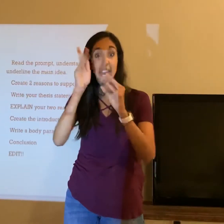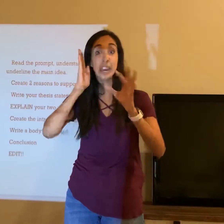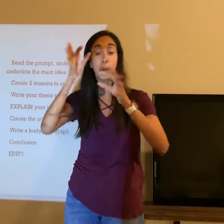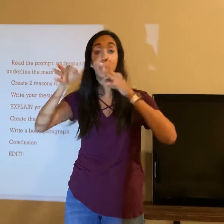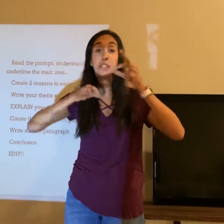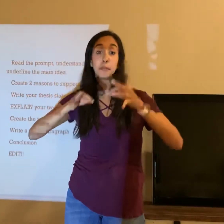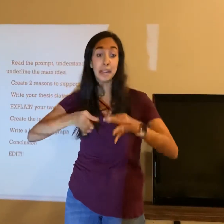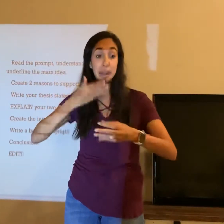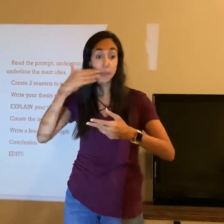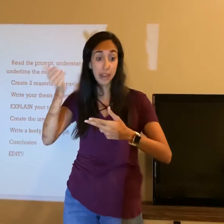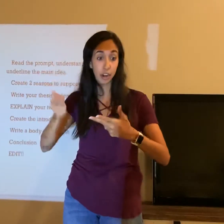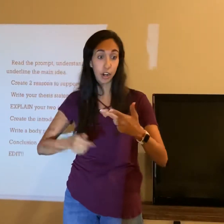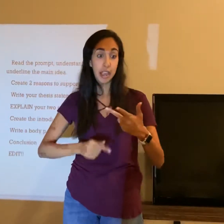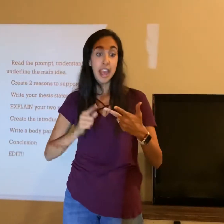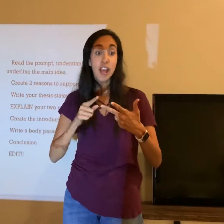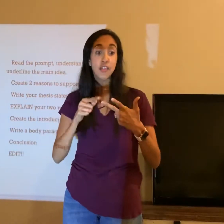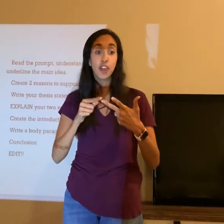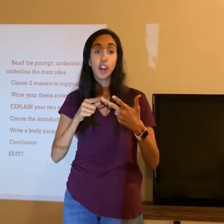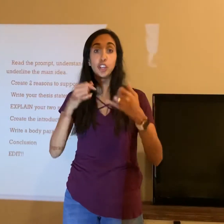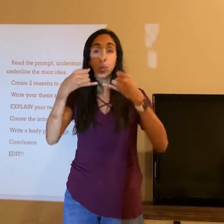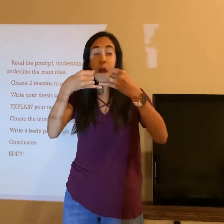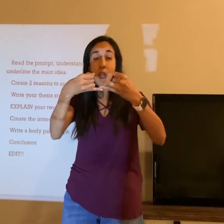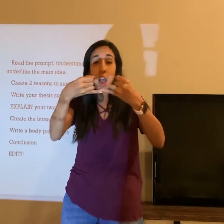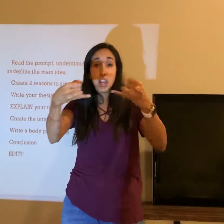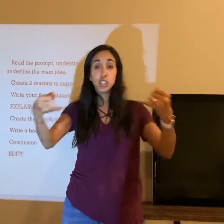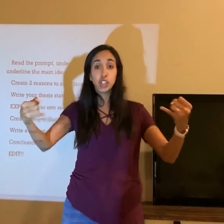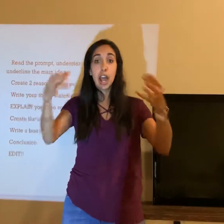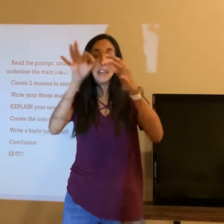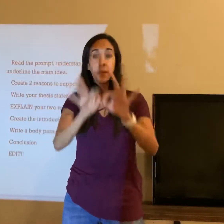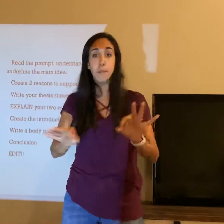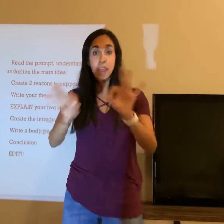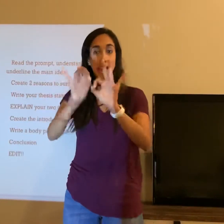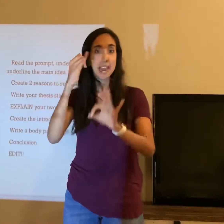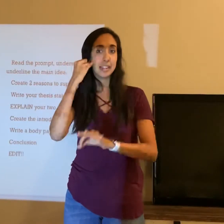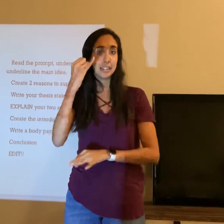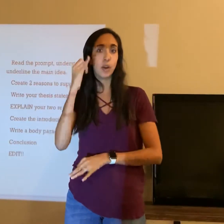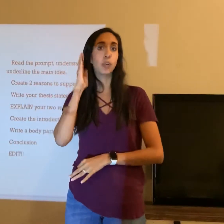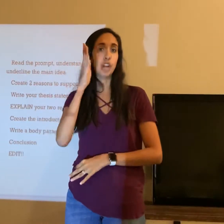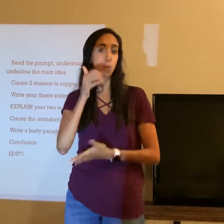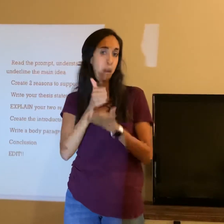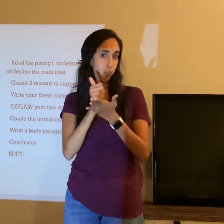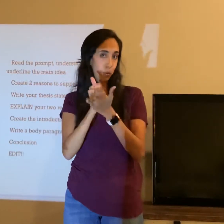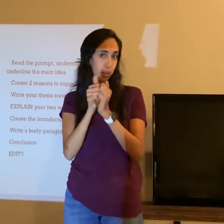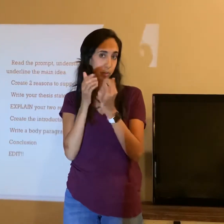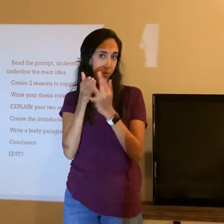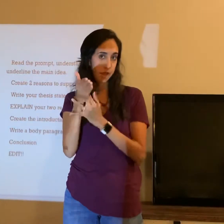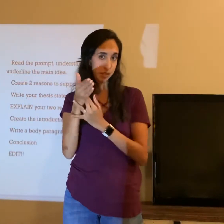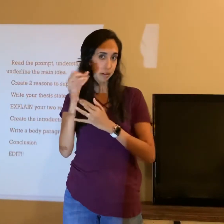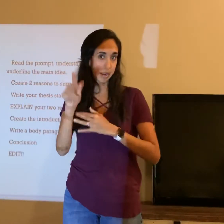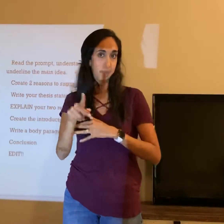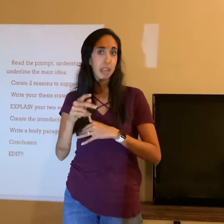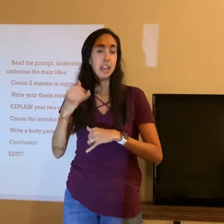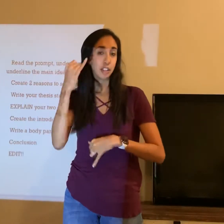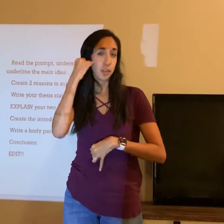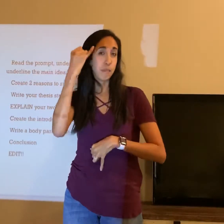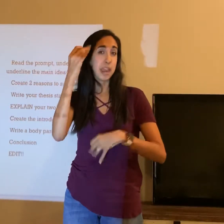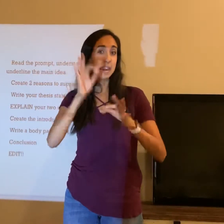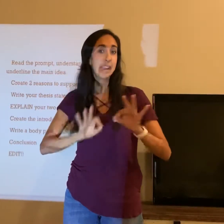And I will explain it better. Third, you underline the main idea, which I will help you with through this, okay? So the main